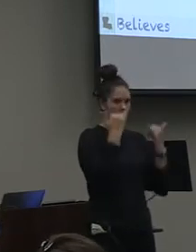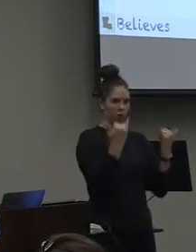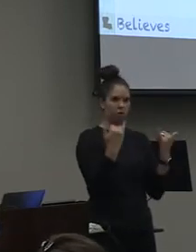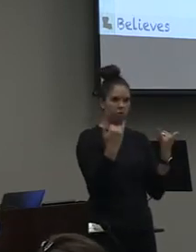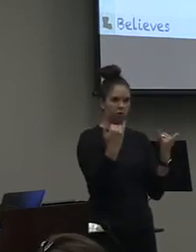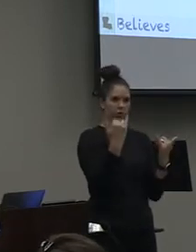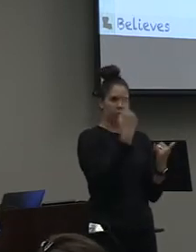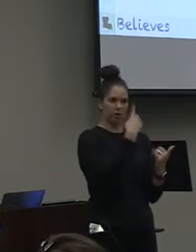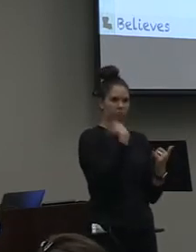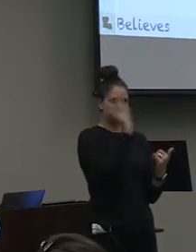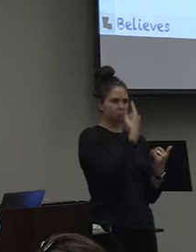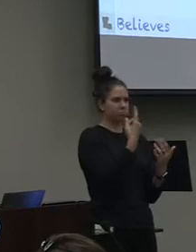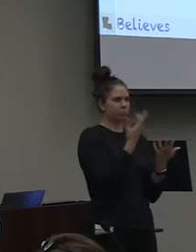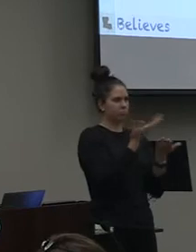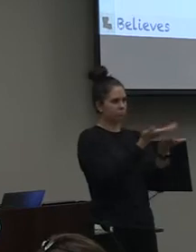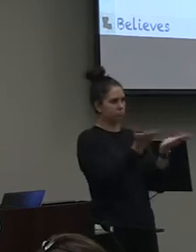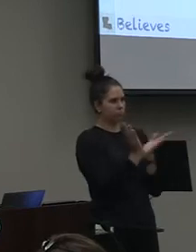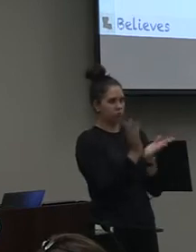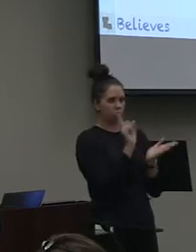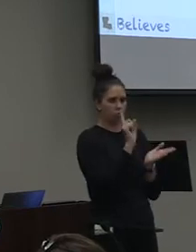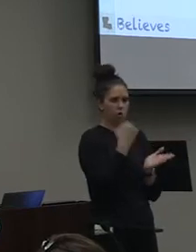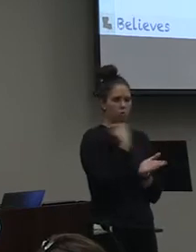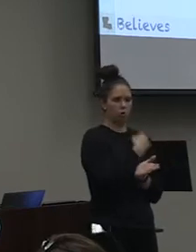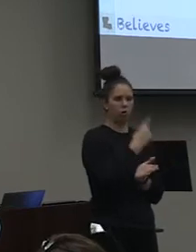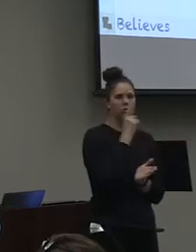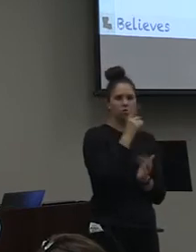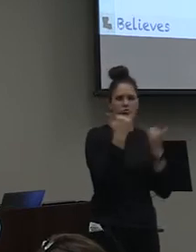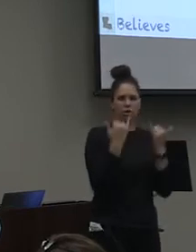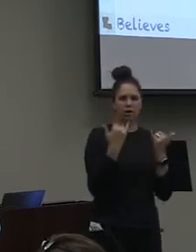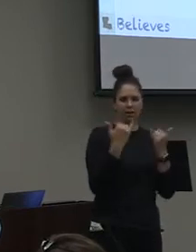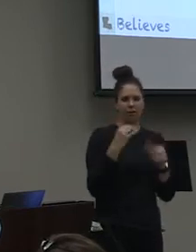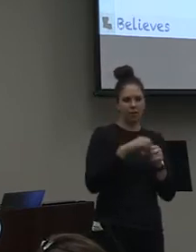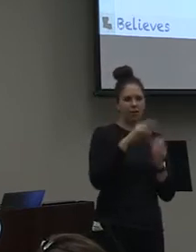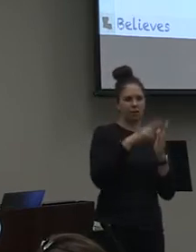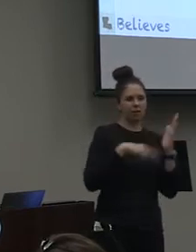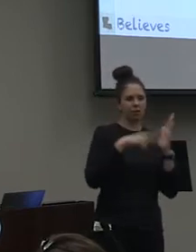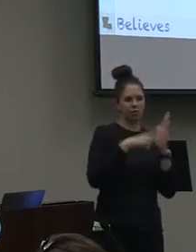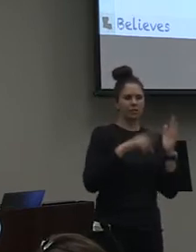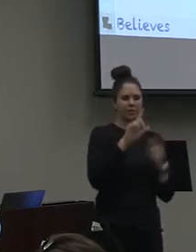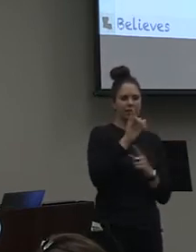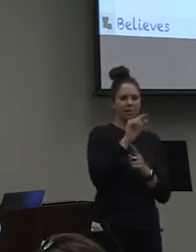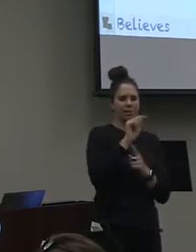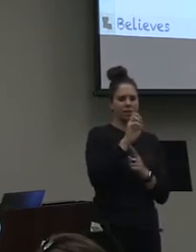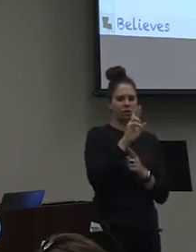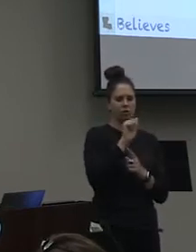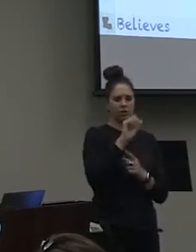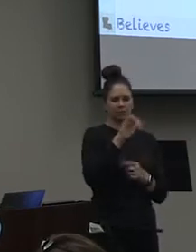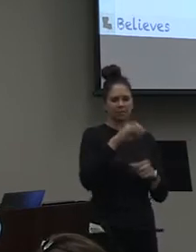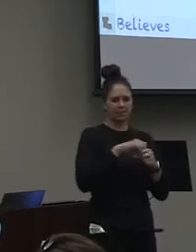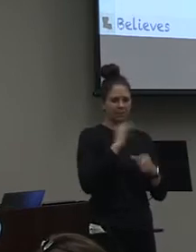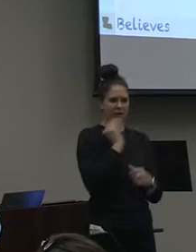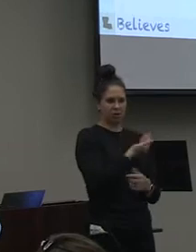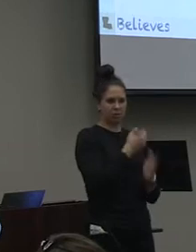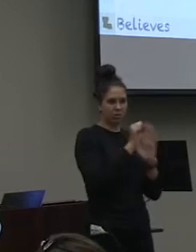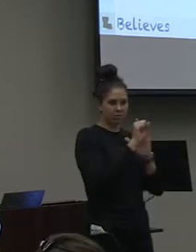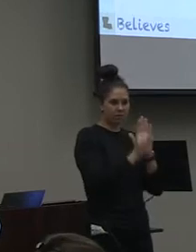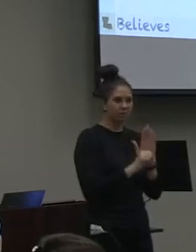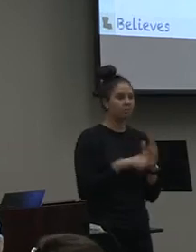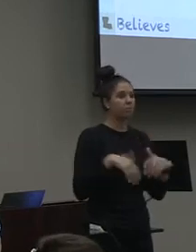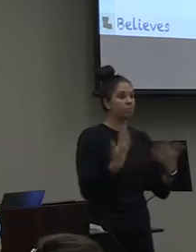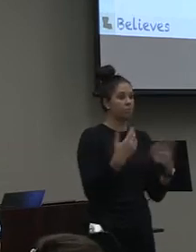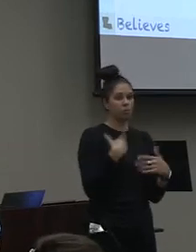landscape and where we are right now in literacy in our state. And so I wanted to begin by